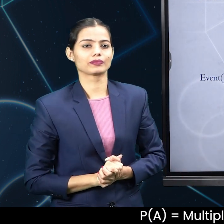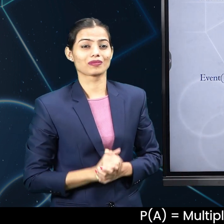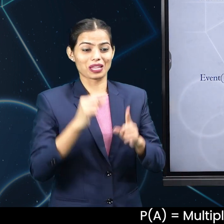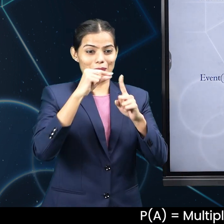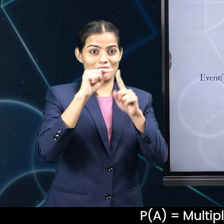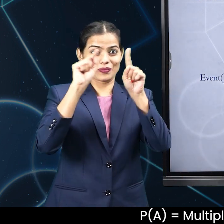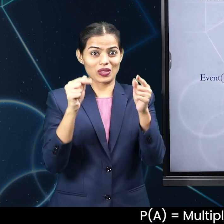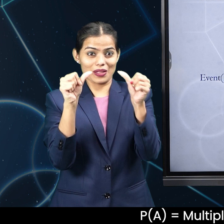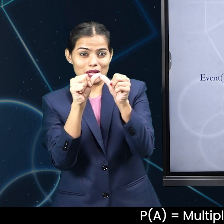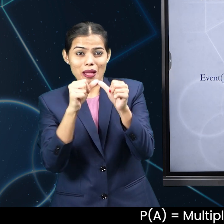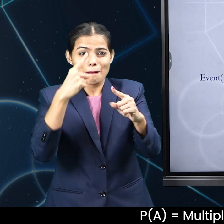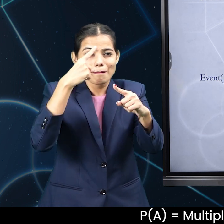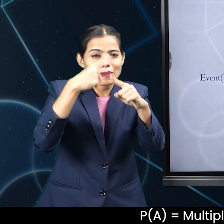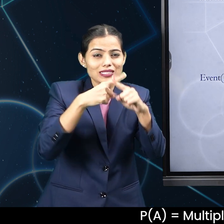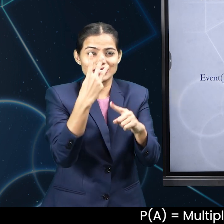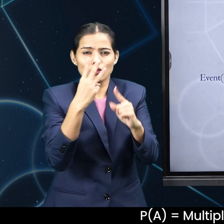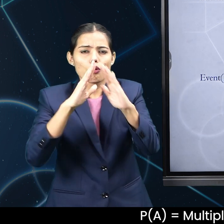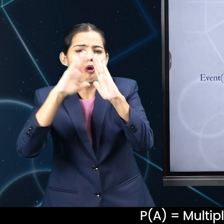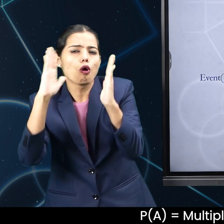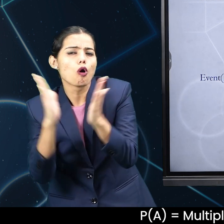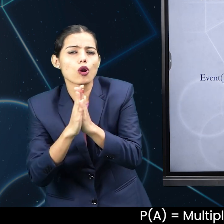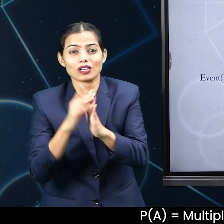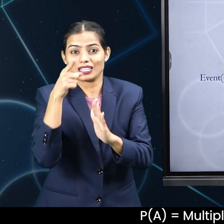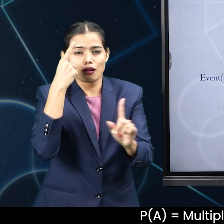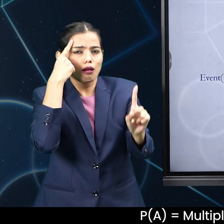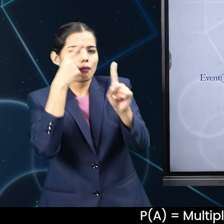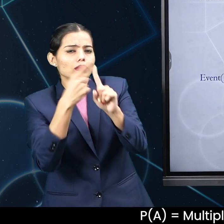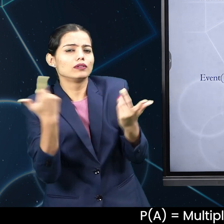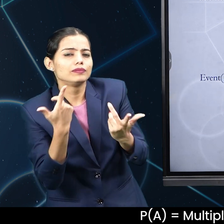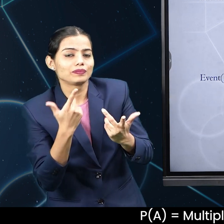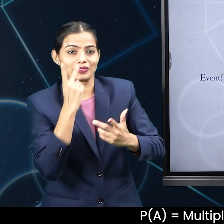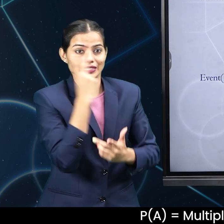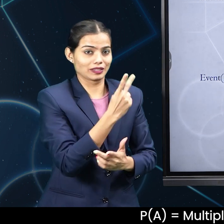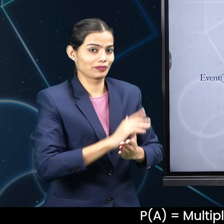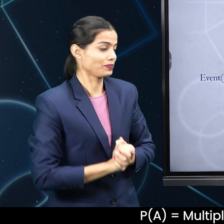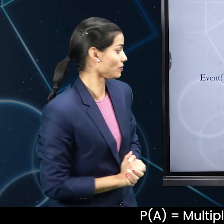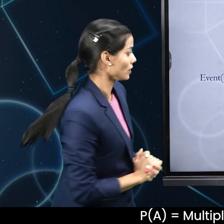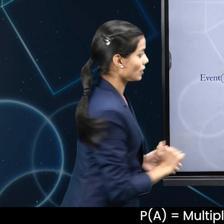P of A is equal to multiple of 3 by total number of outcomes.